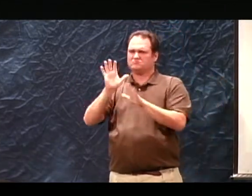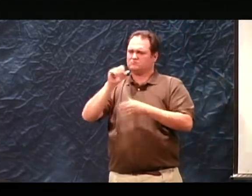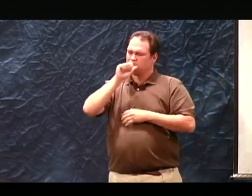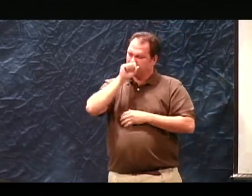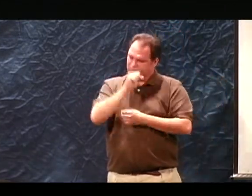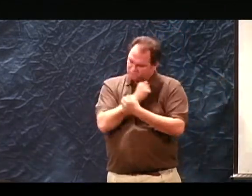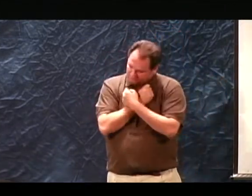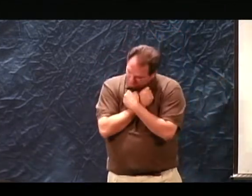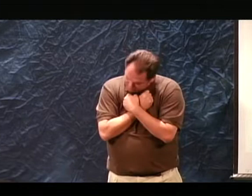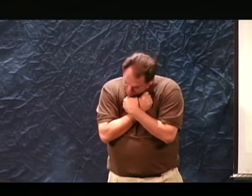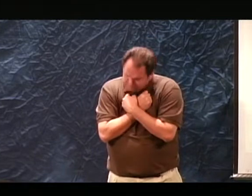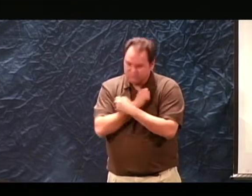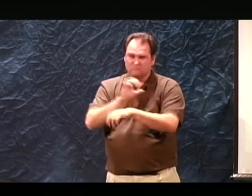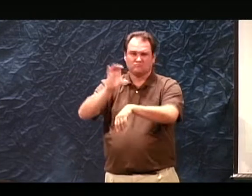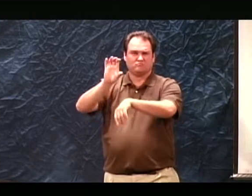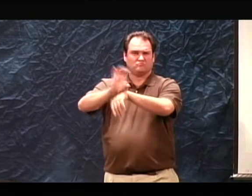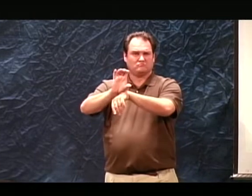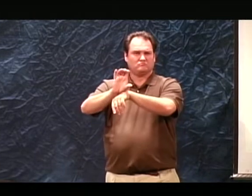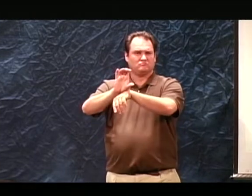jesus loves the